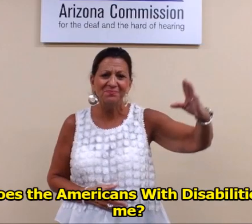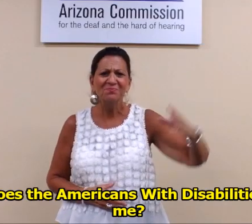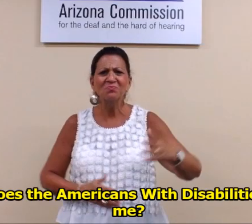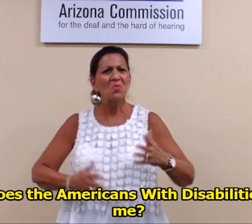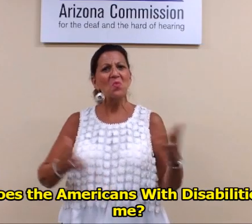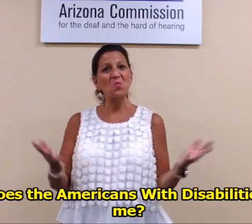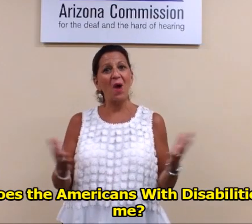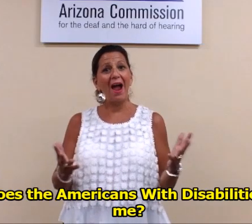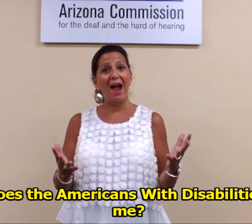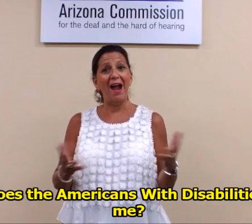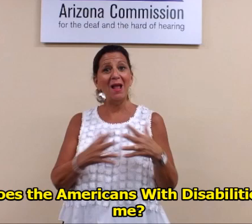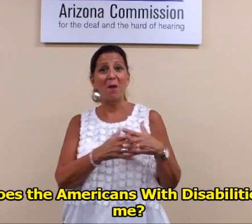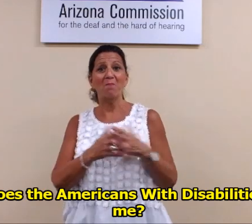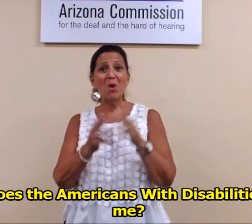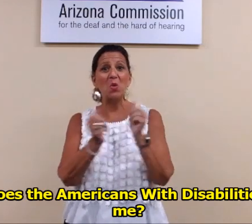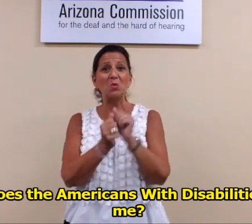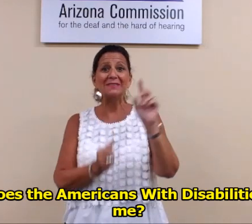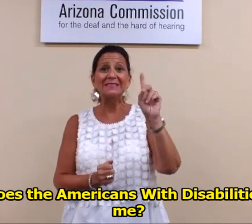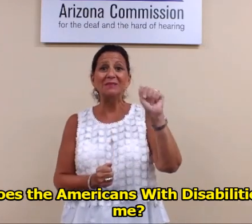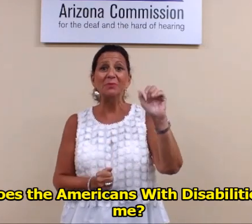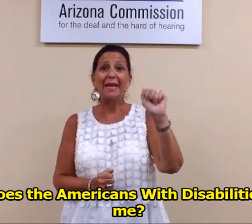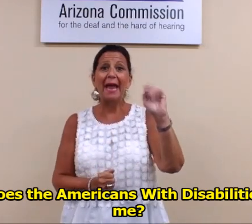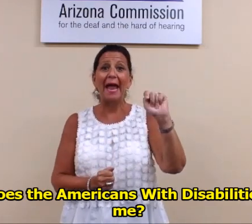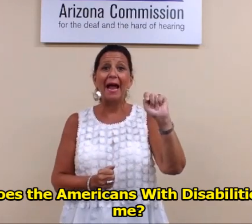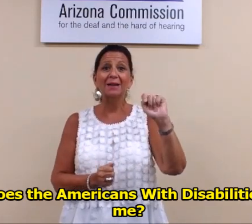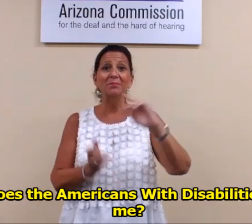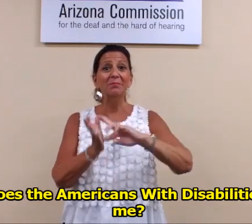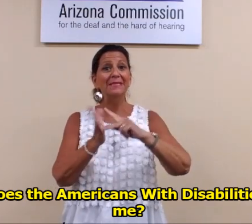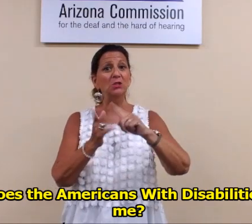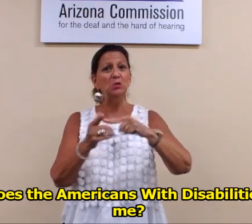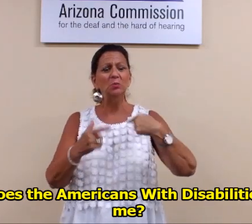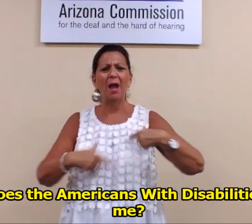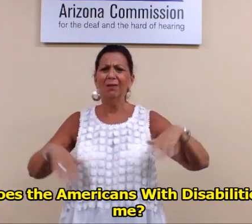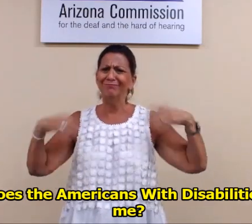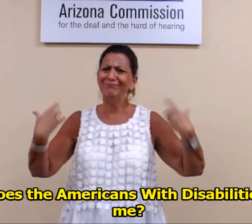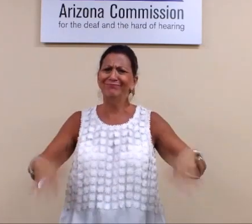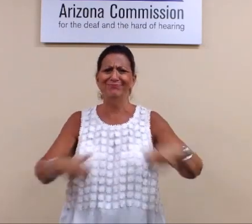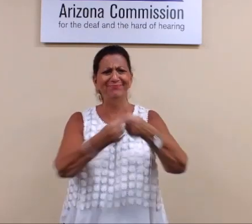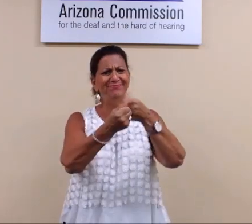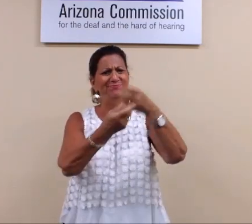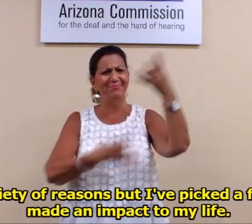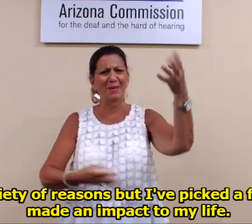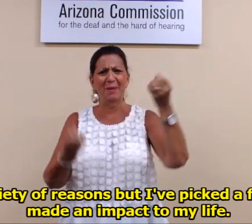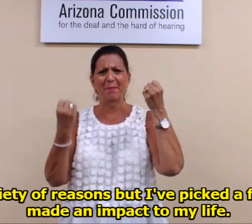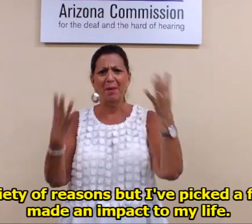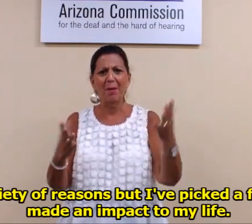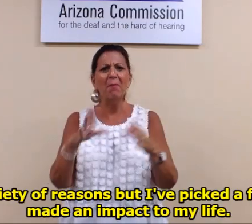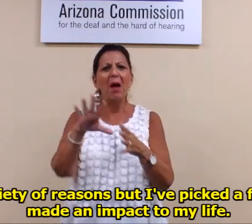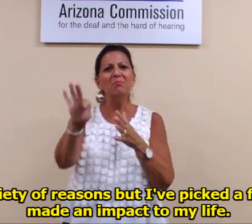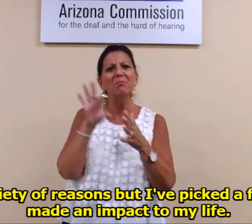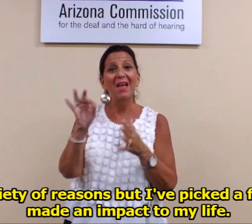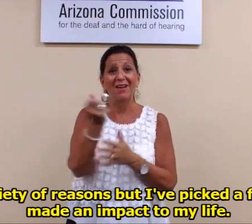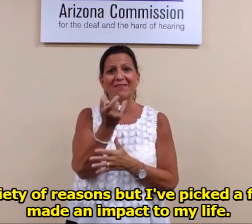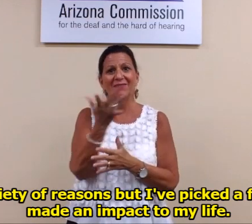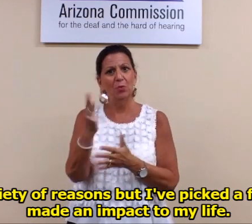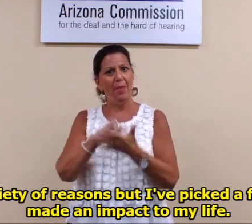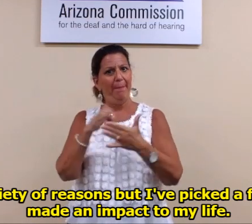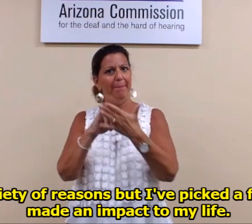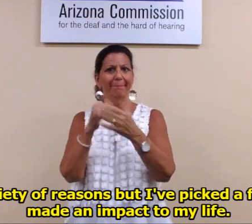Hello. What does the Americans with Disabilities Act mean to me? There are a variety of reasons, but I've picked a